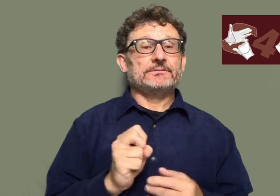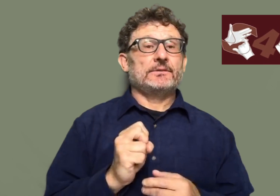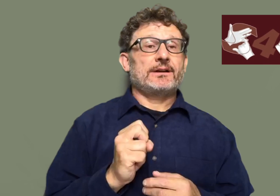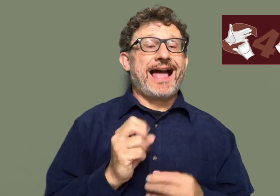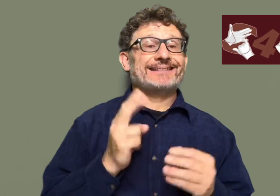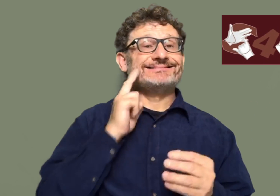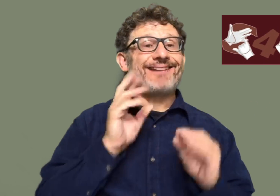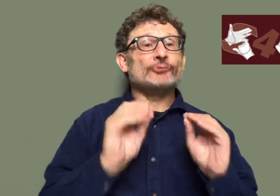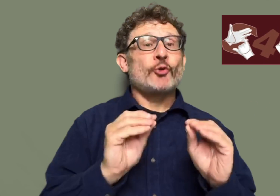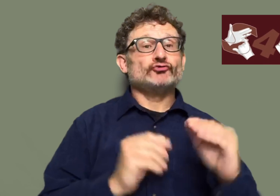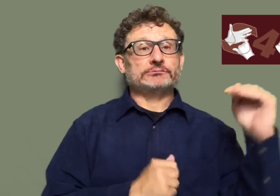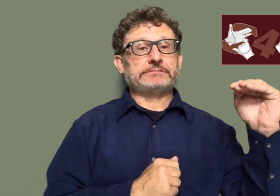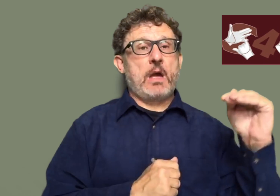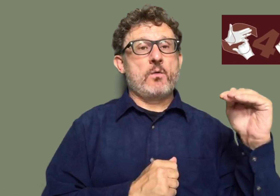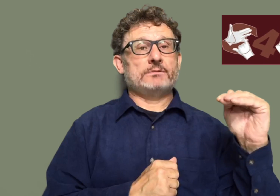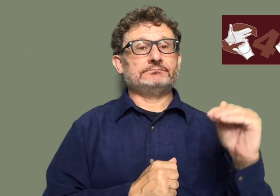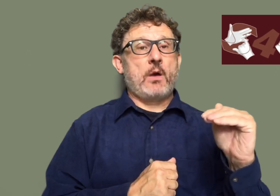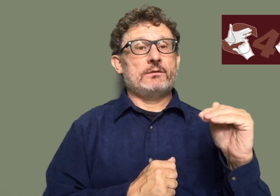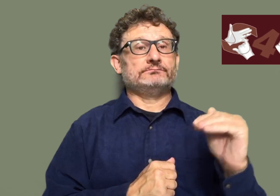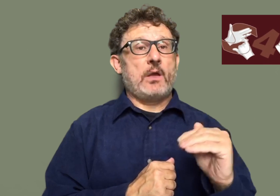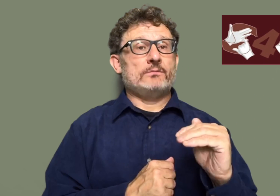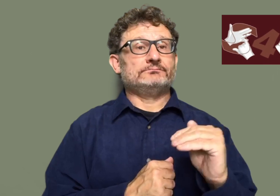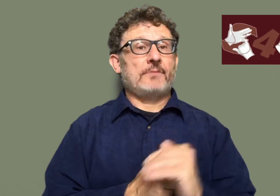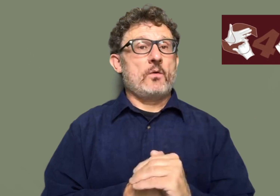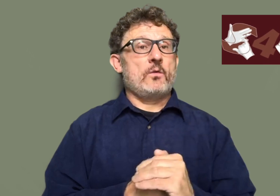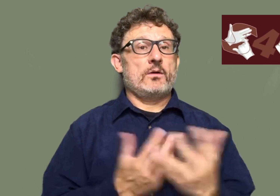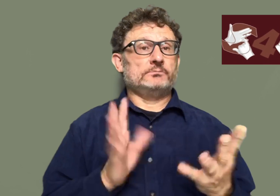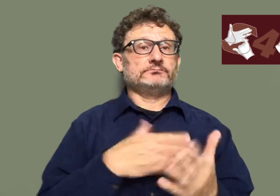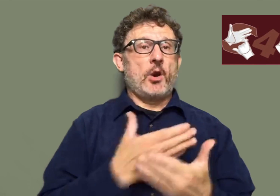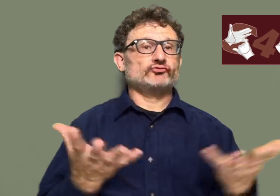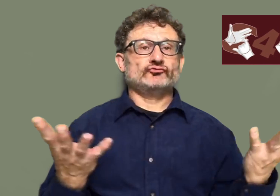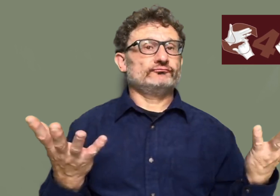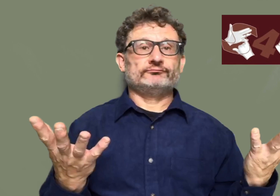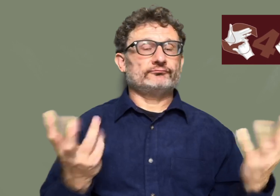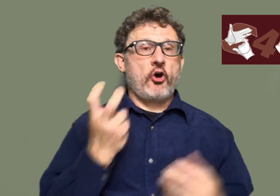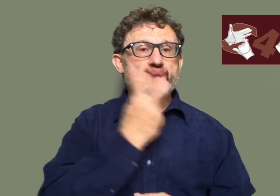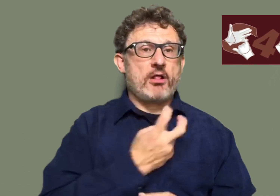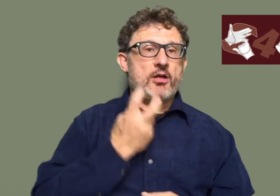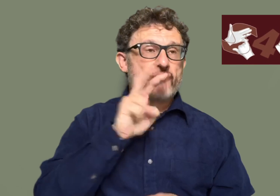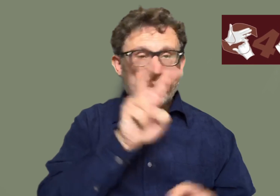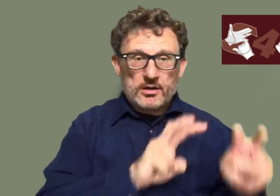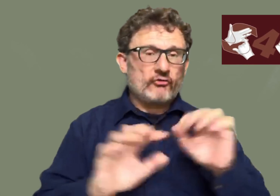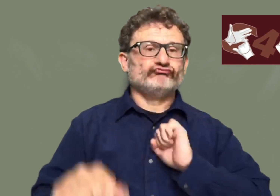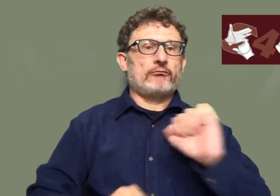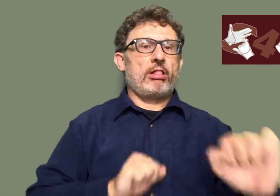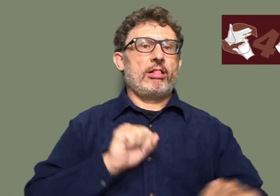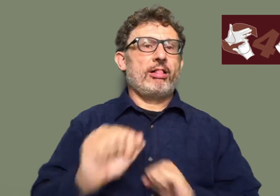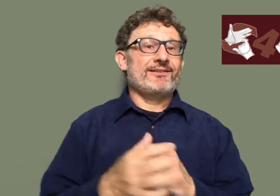1880s, we saw the decline of deaf education because there was no use of sign language. Children would have